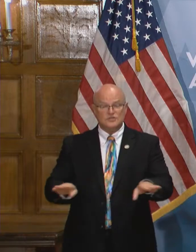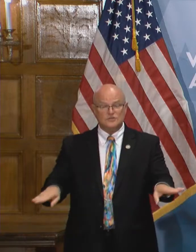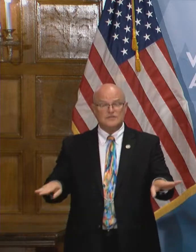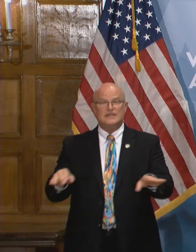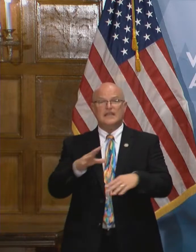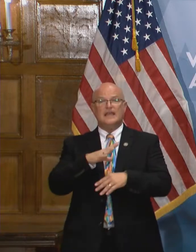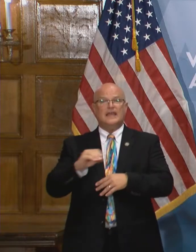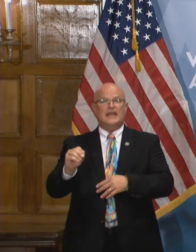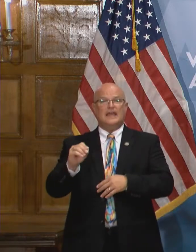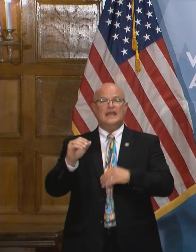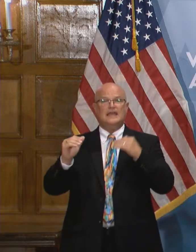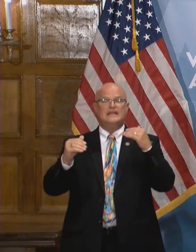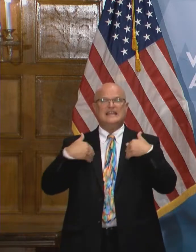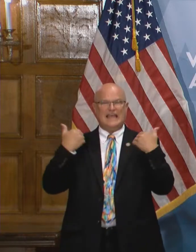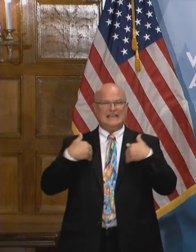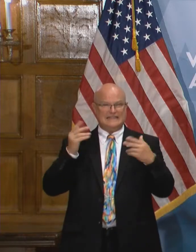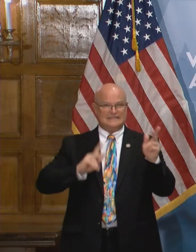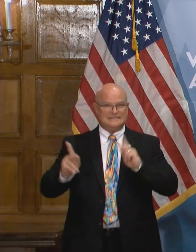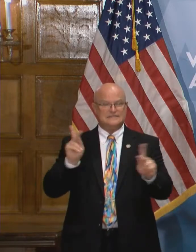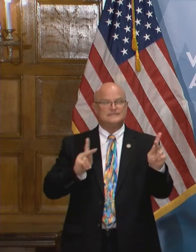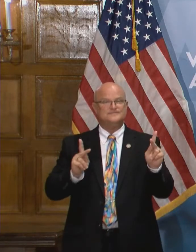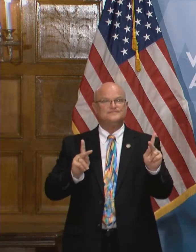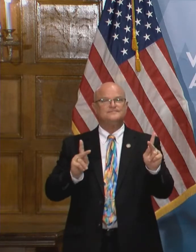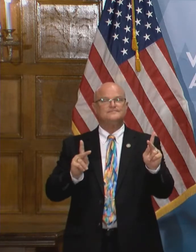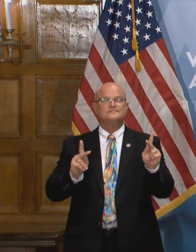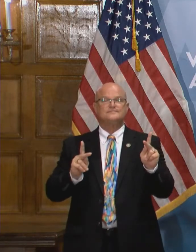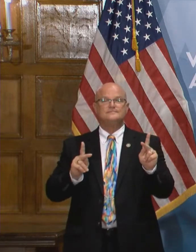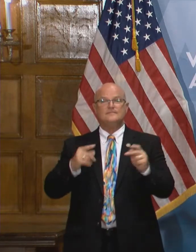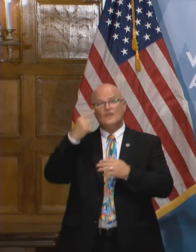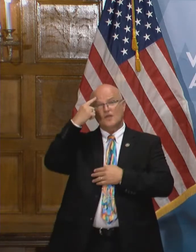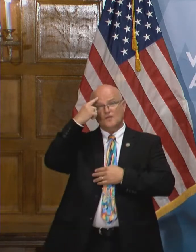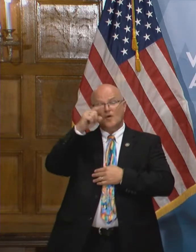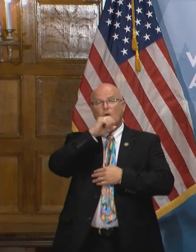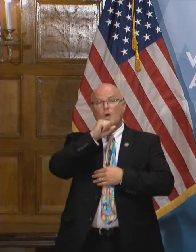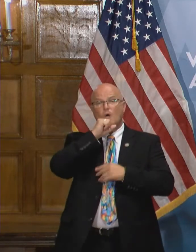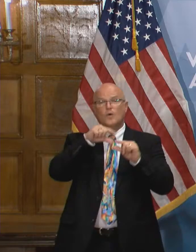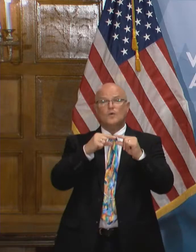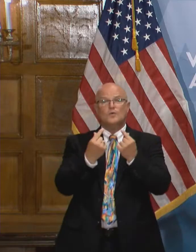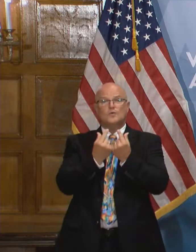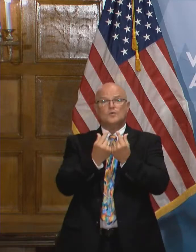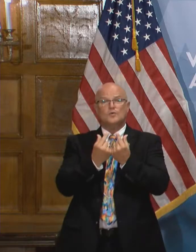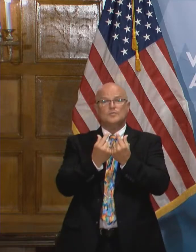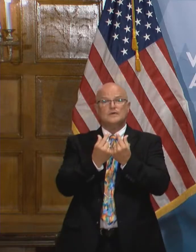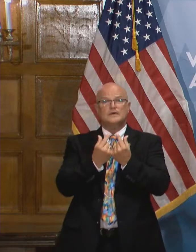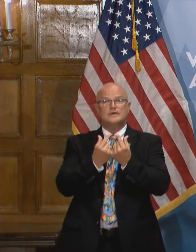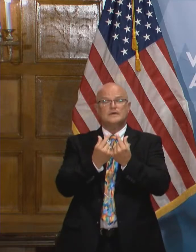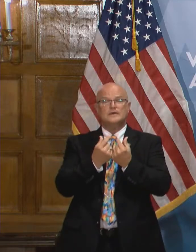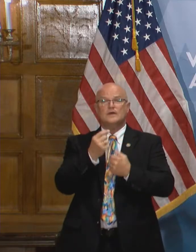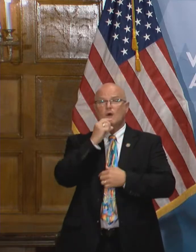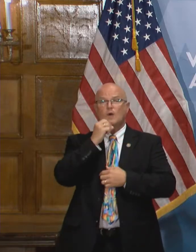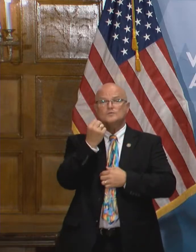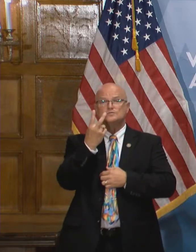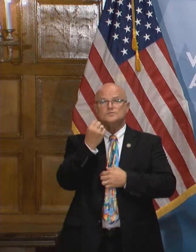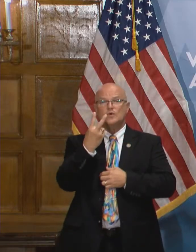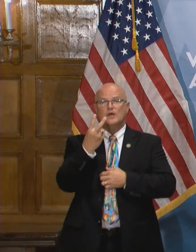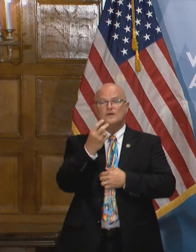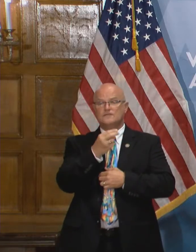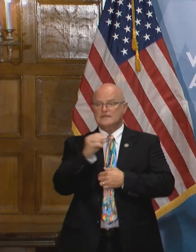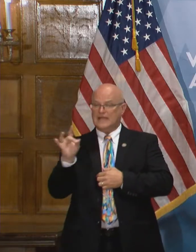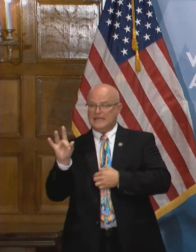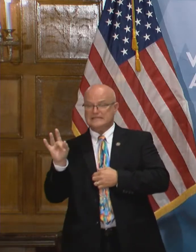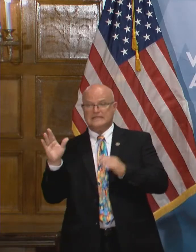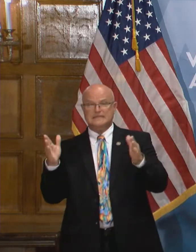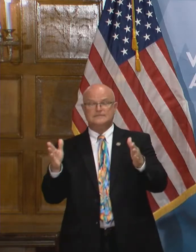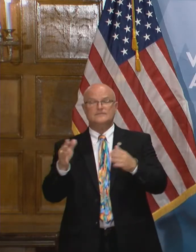in adolescents, really. For the age groups 12 to 18,